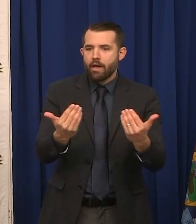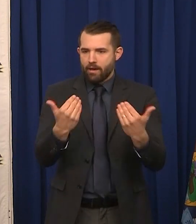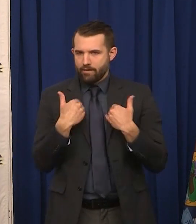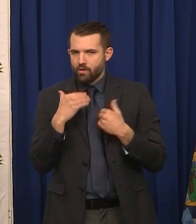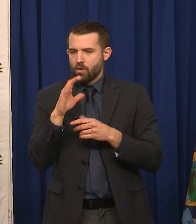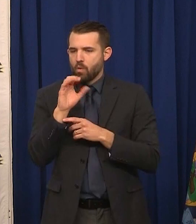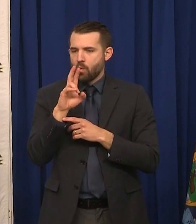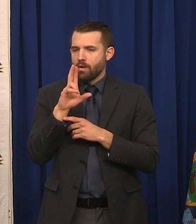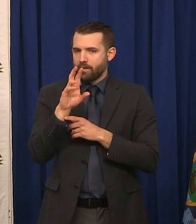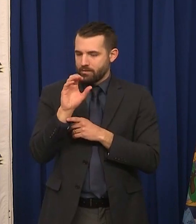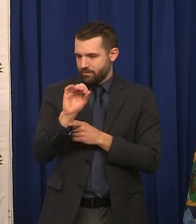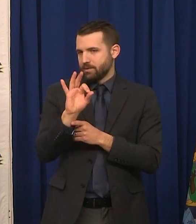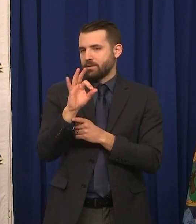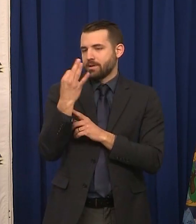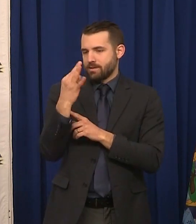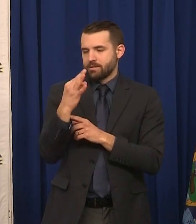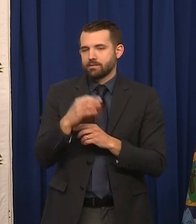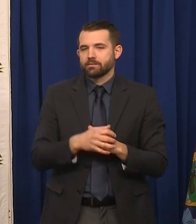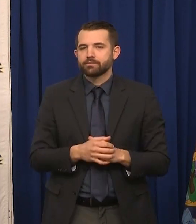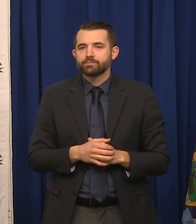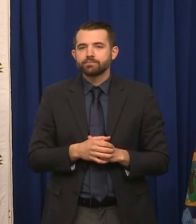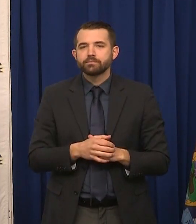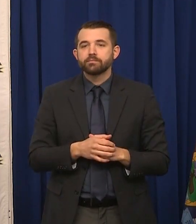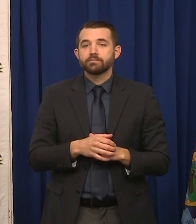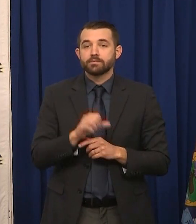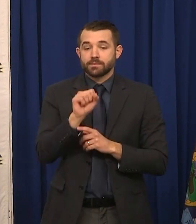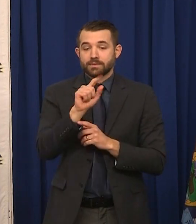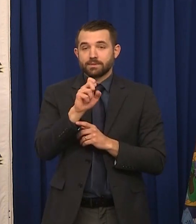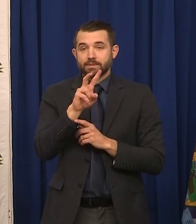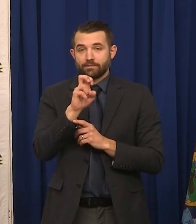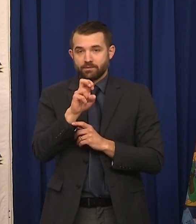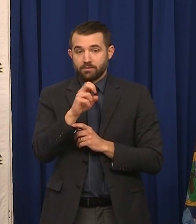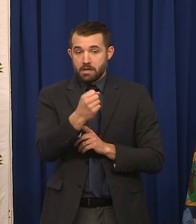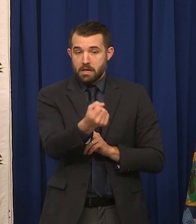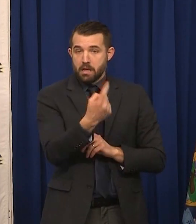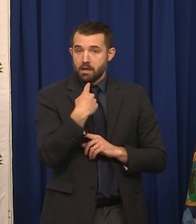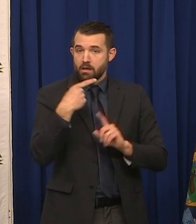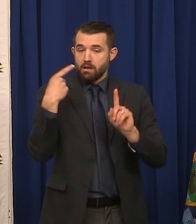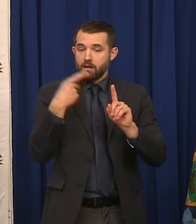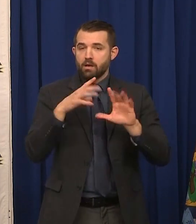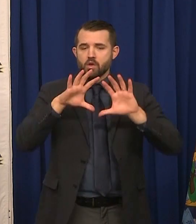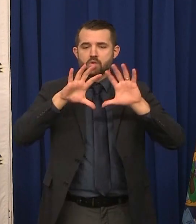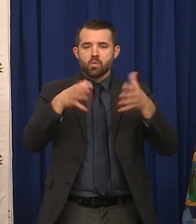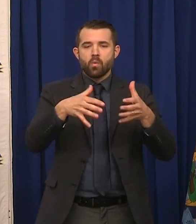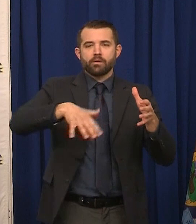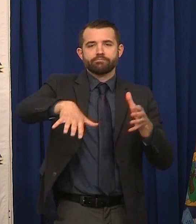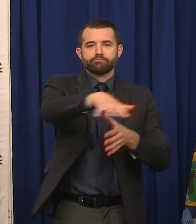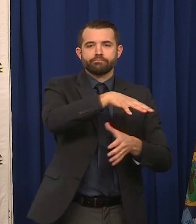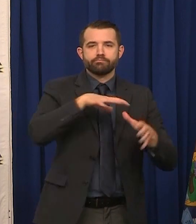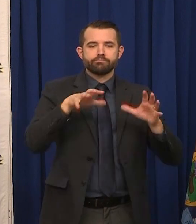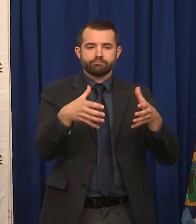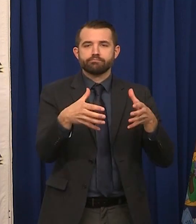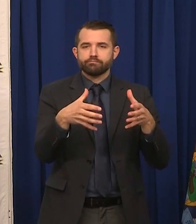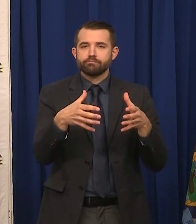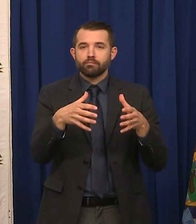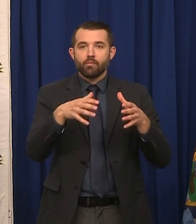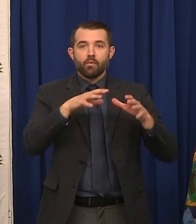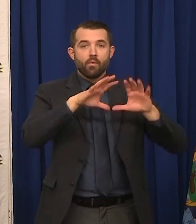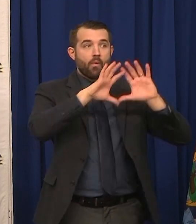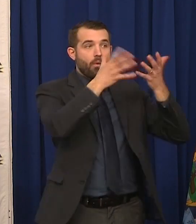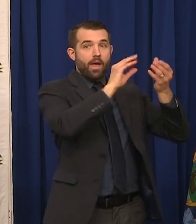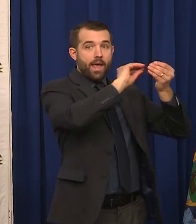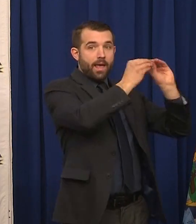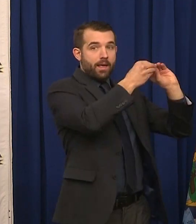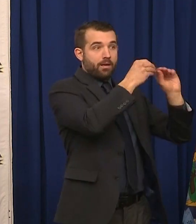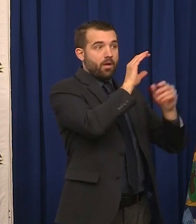with. Okay. So Steve Missler's question is around cases in congregate settings. Cases in congregate settings are